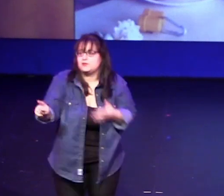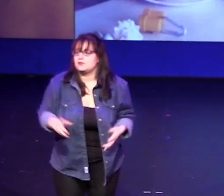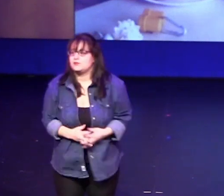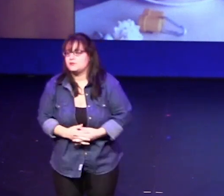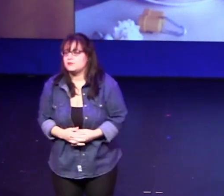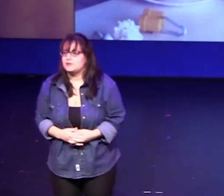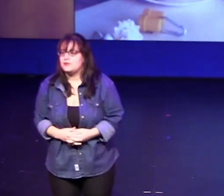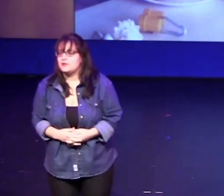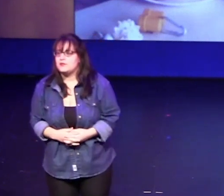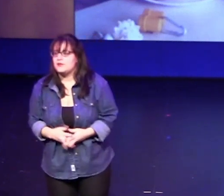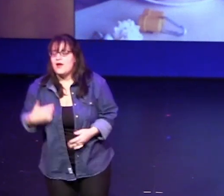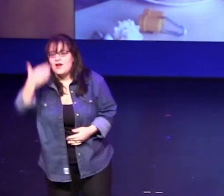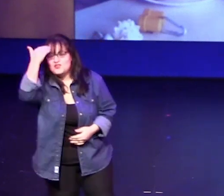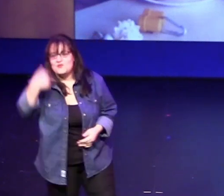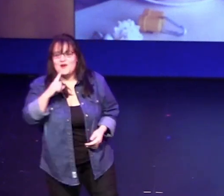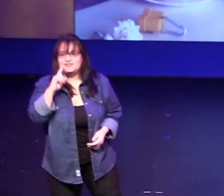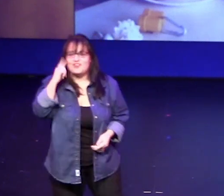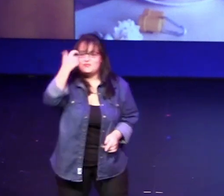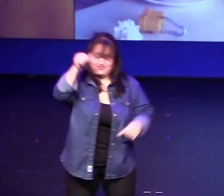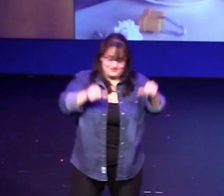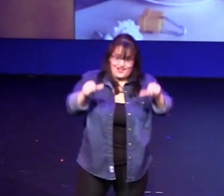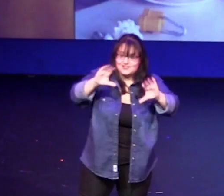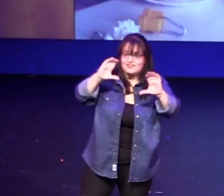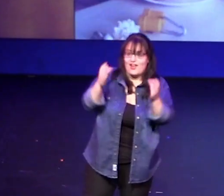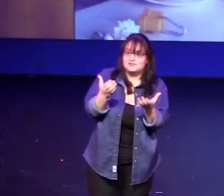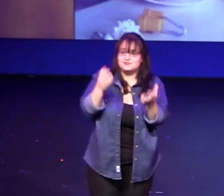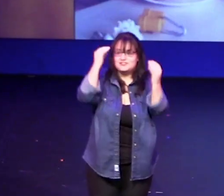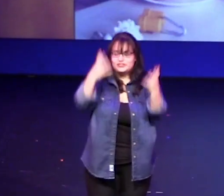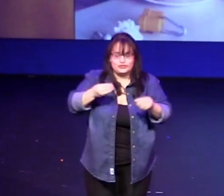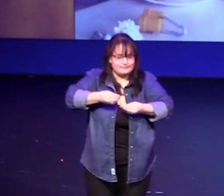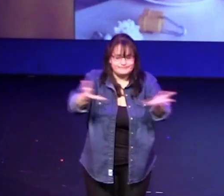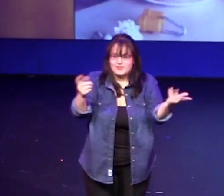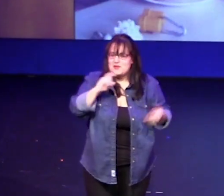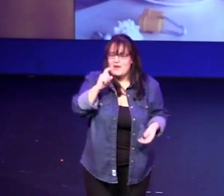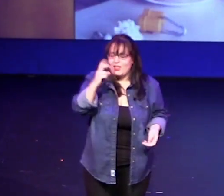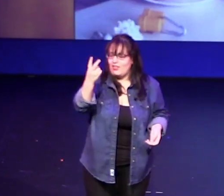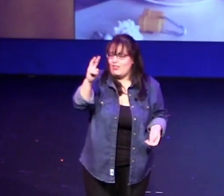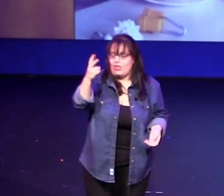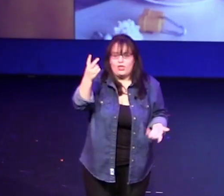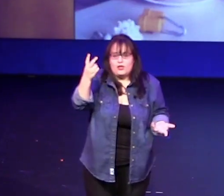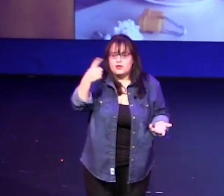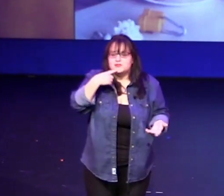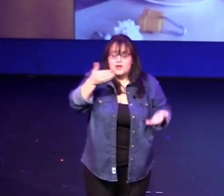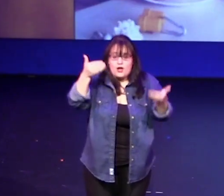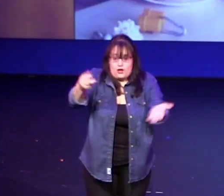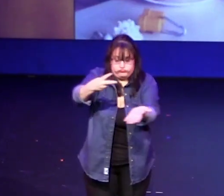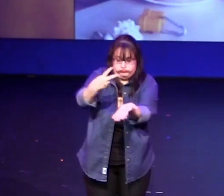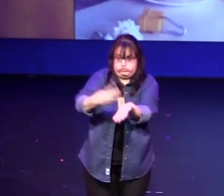to try to preserve the little residual hearing that I did have left. I knew I was deaf because in science class, when the